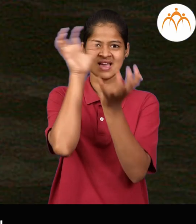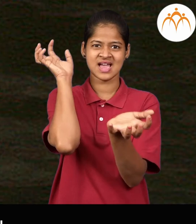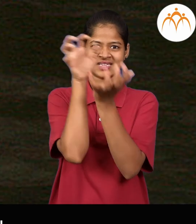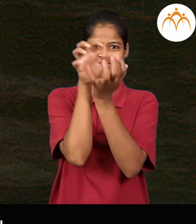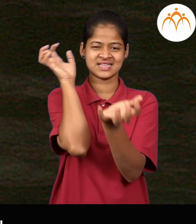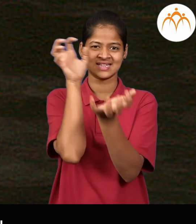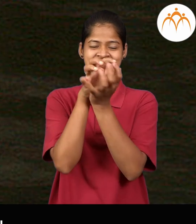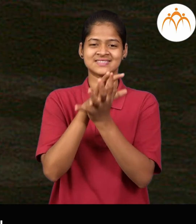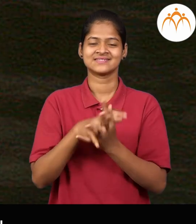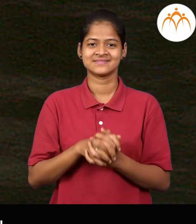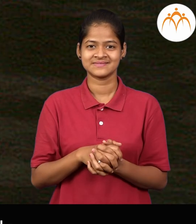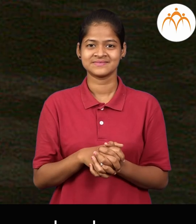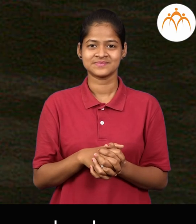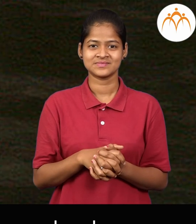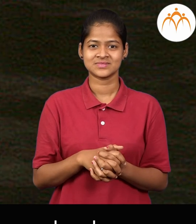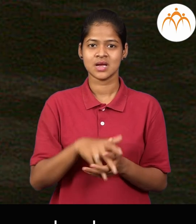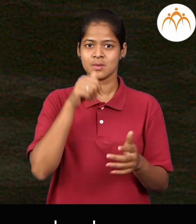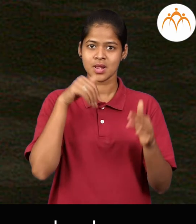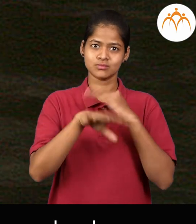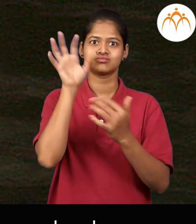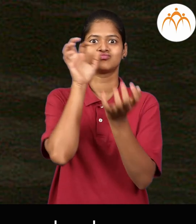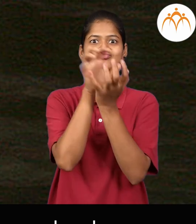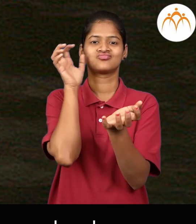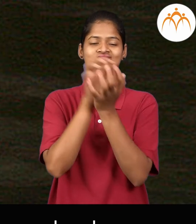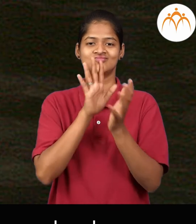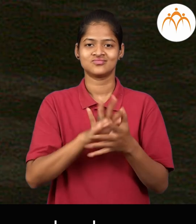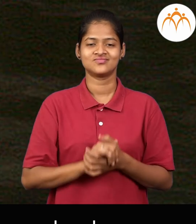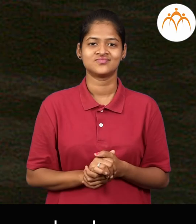Crocodile. Crocodile. Crocodile can live on land.